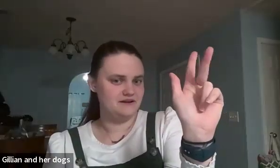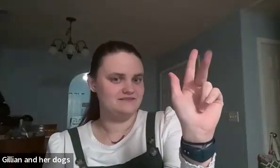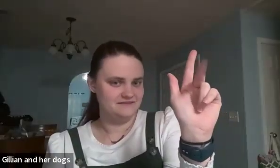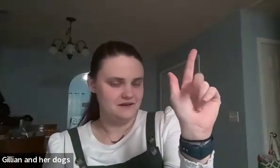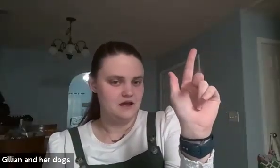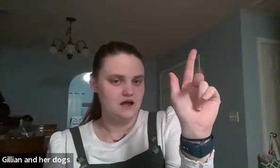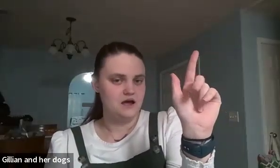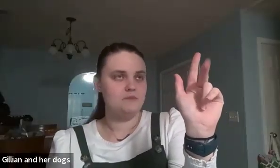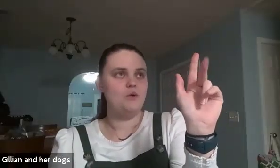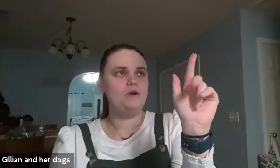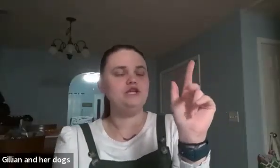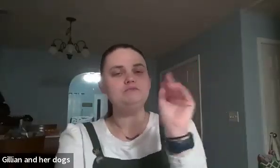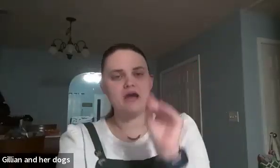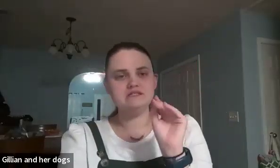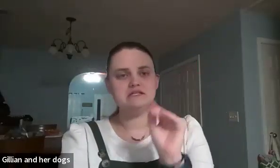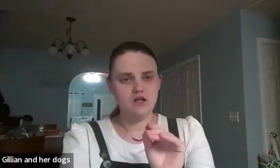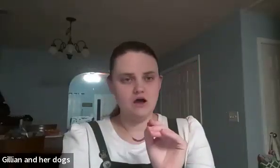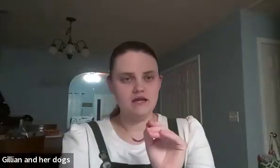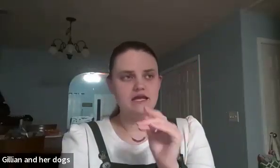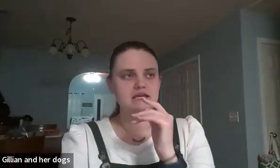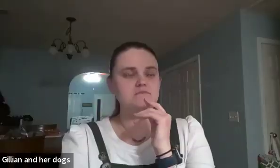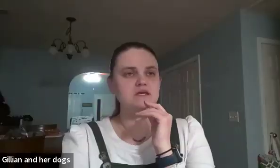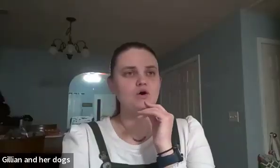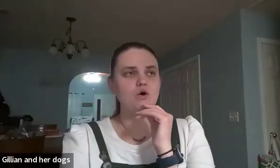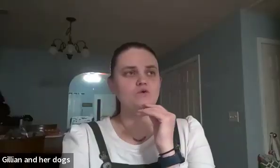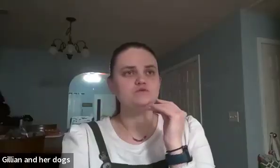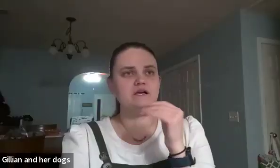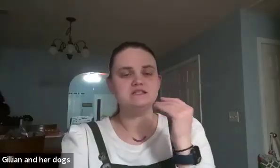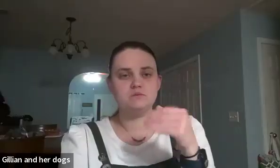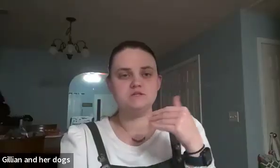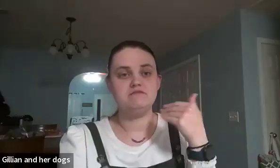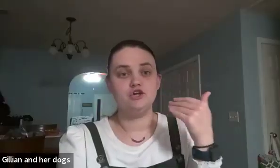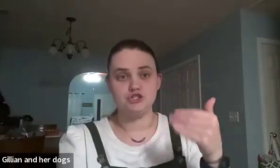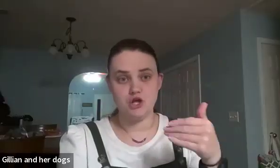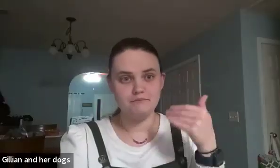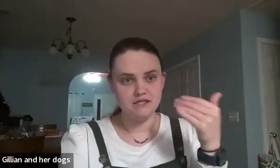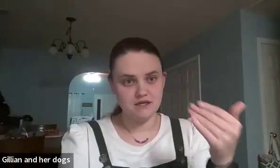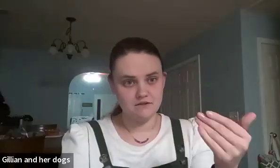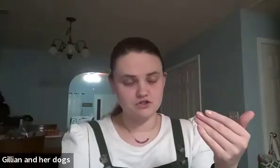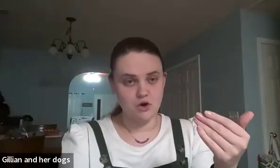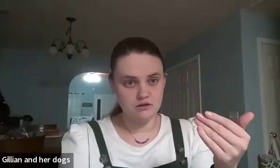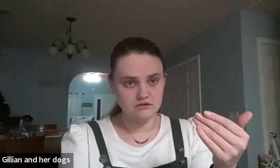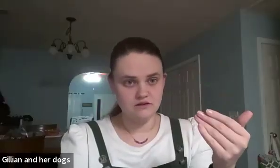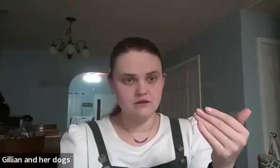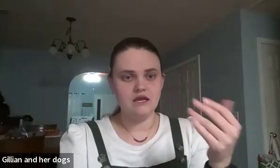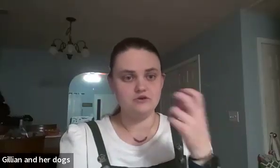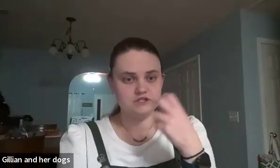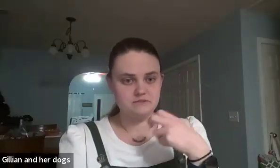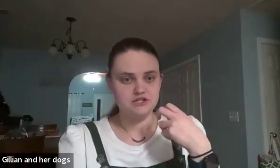finger. When you bounce a lot, it can be almost like when someone's being very choppy in their talk and their speech.